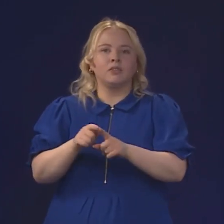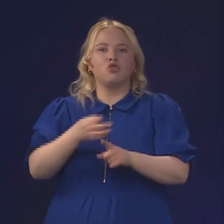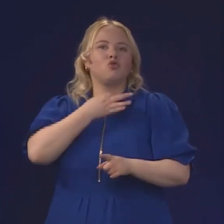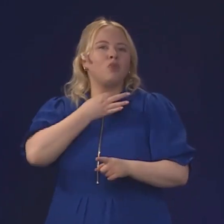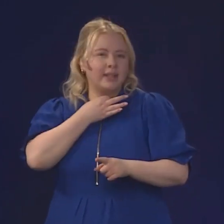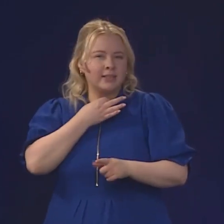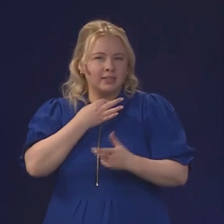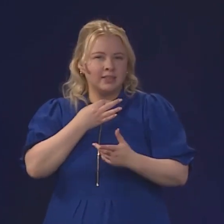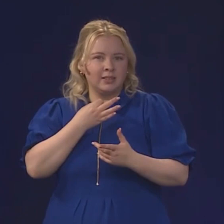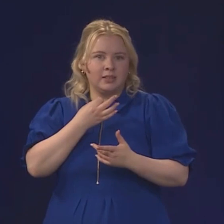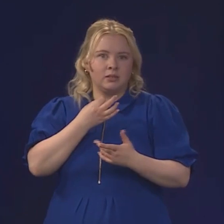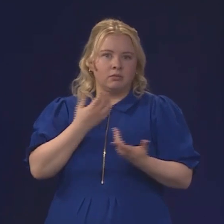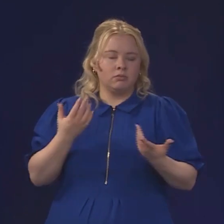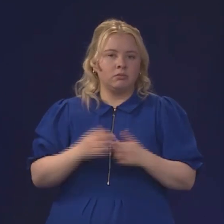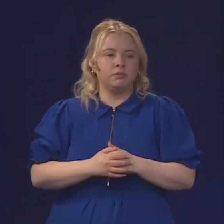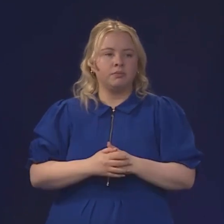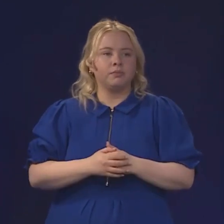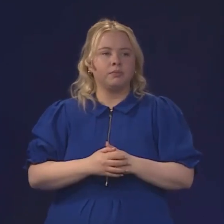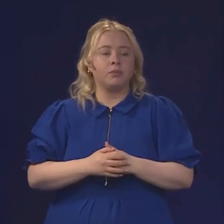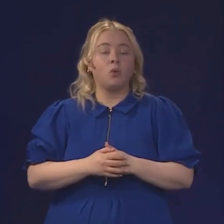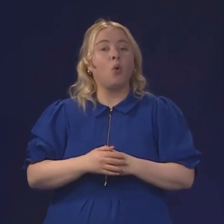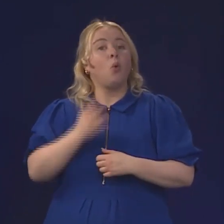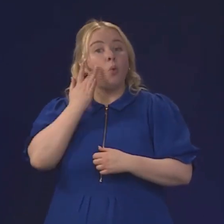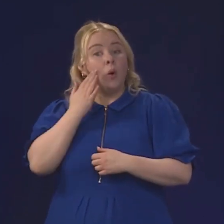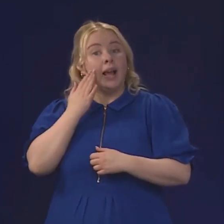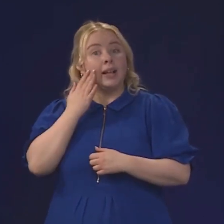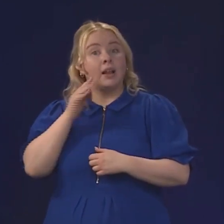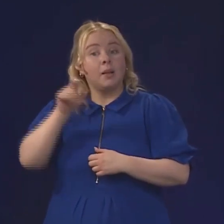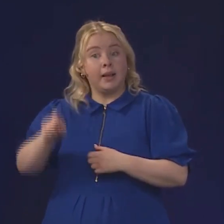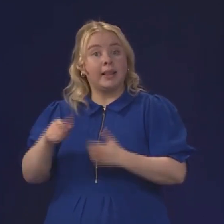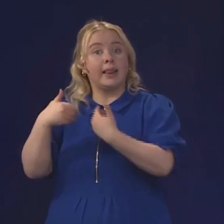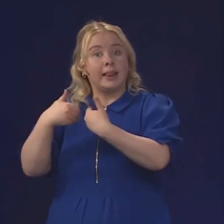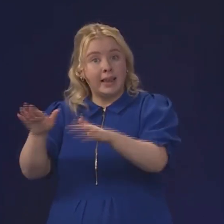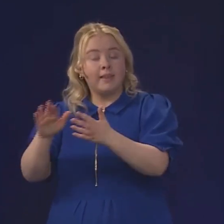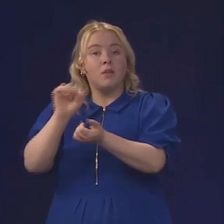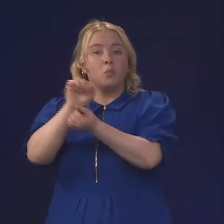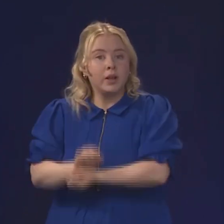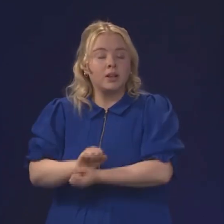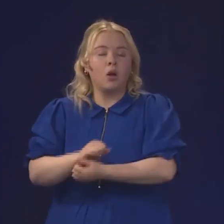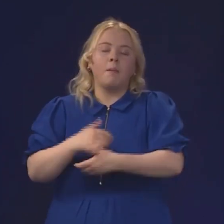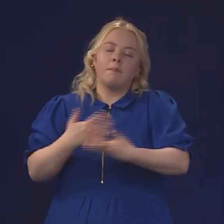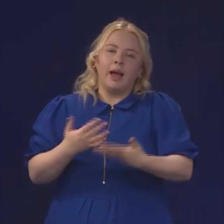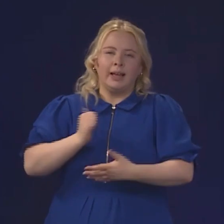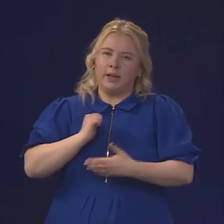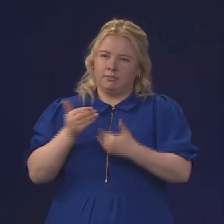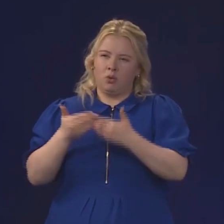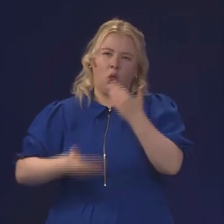perhaps is presented by that. Similarly, when that individual leaves prison, although I would suspect that may be